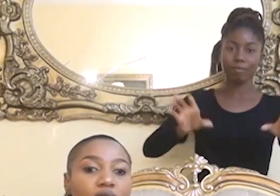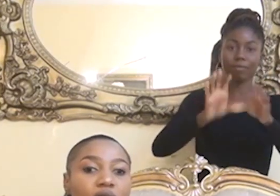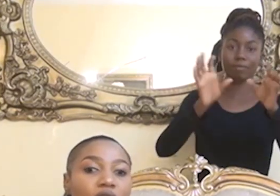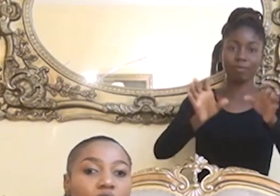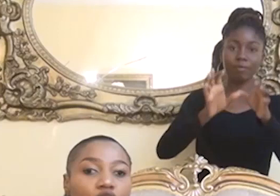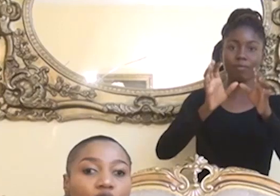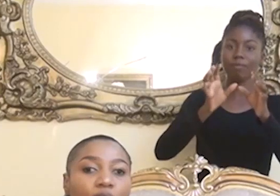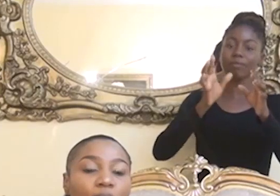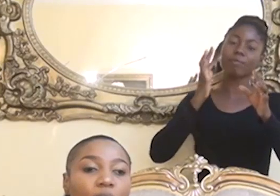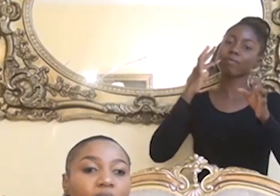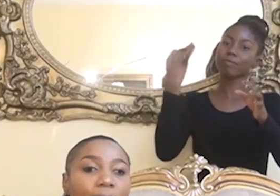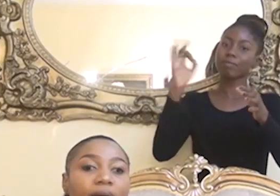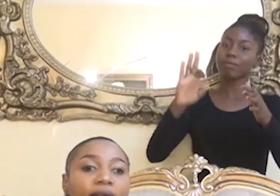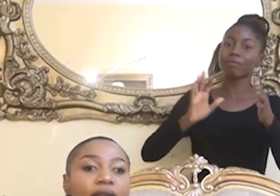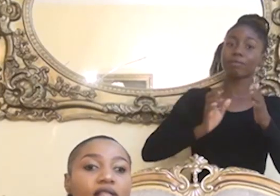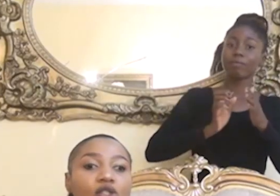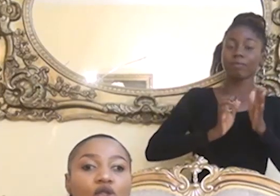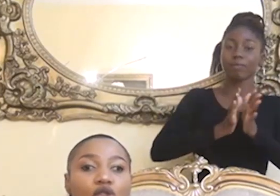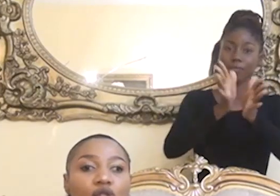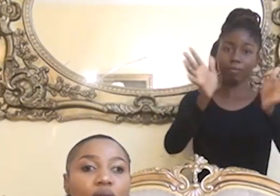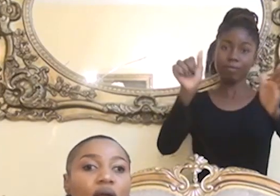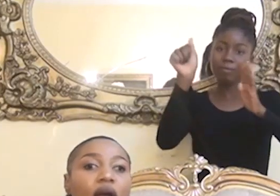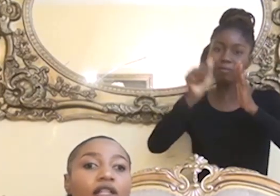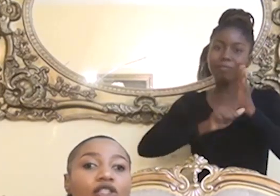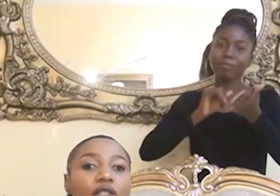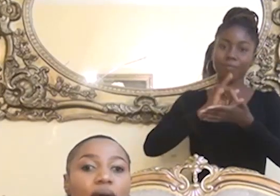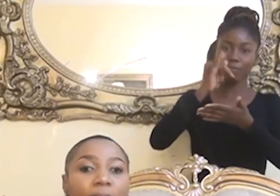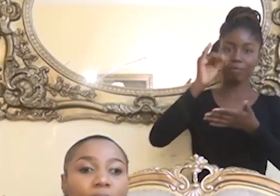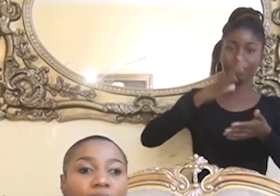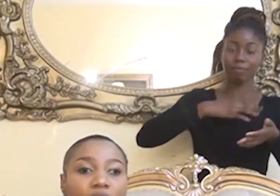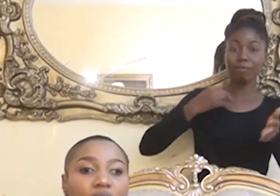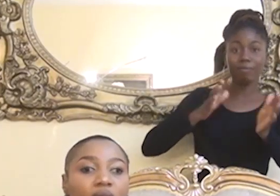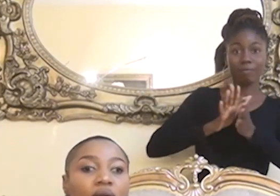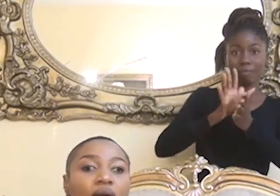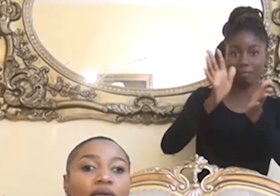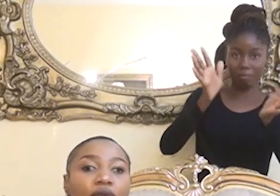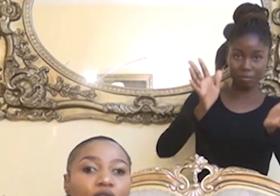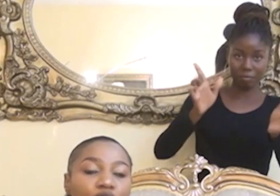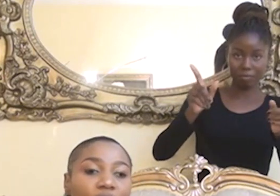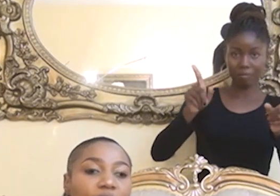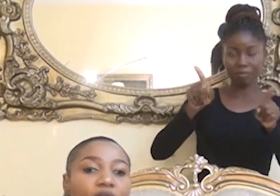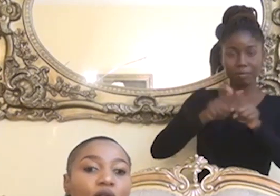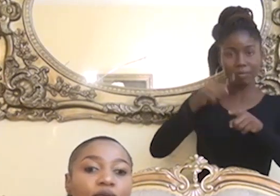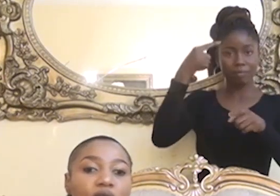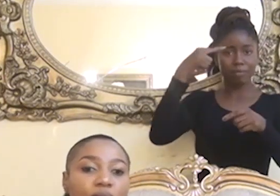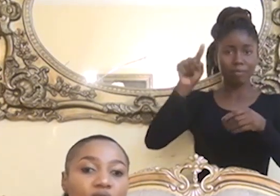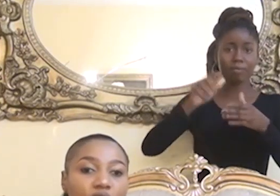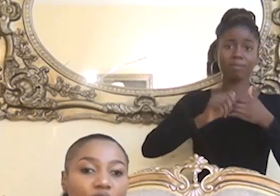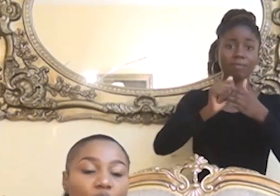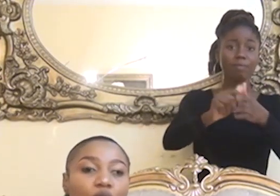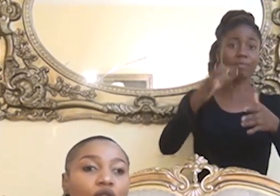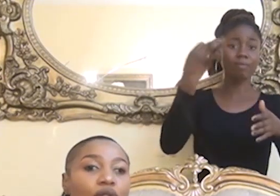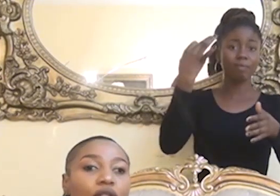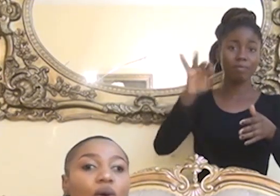the sensitization of the public, private institution, and the general public for the driving of